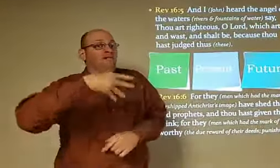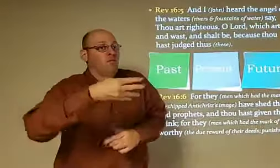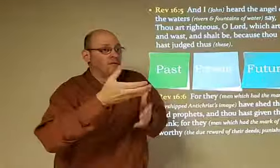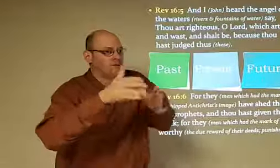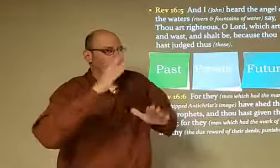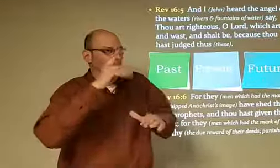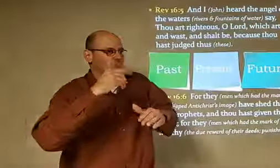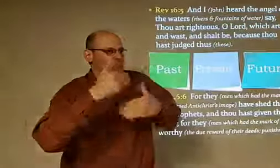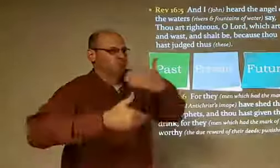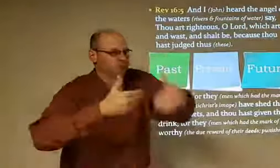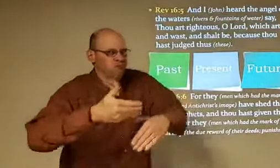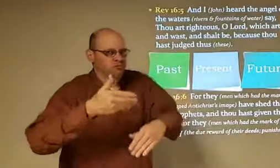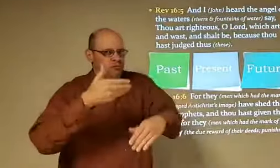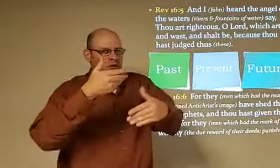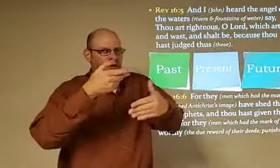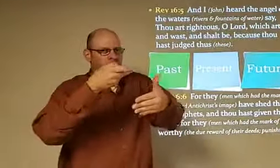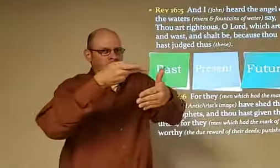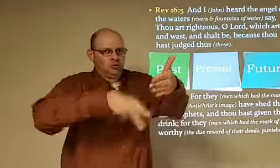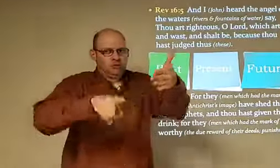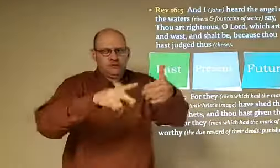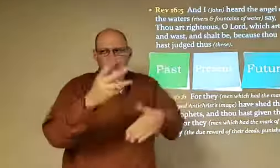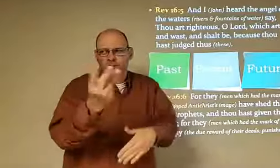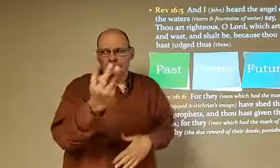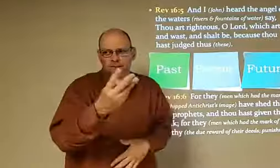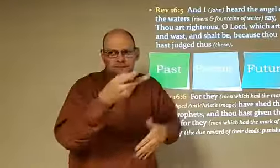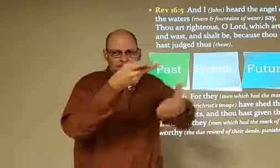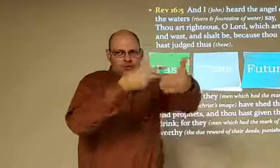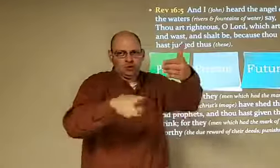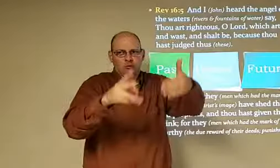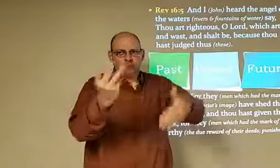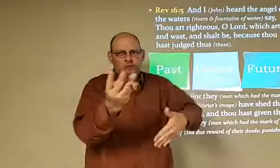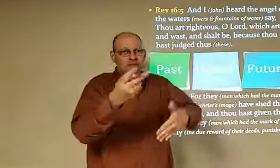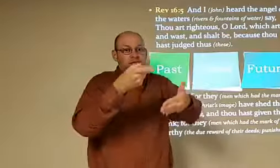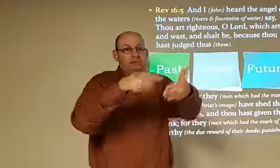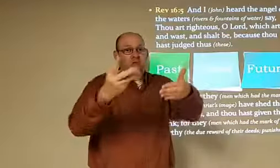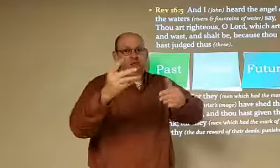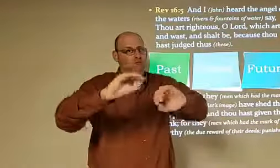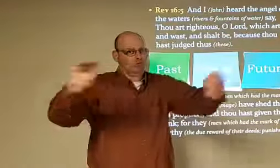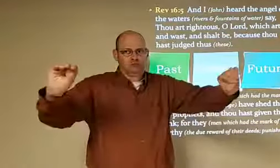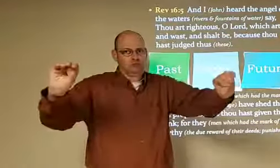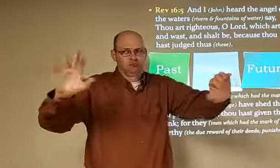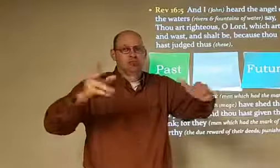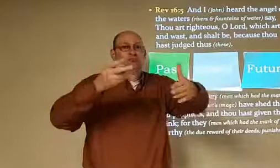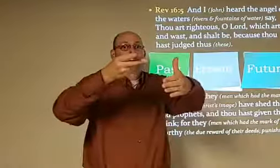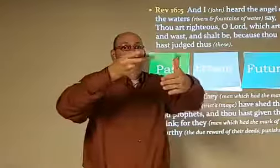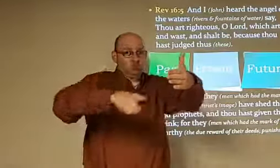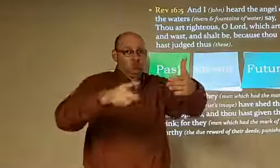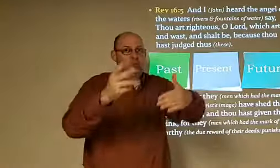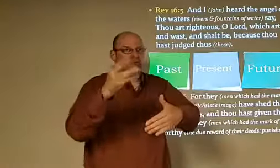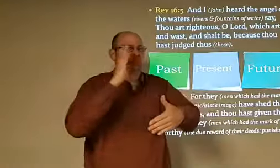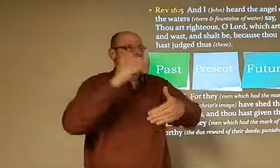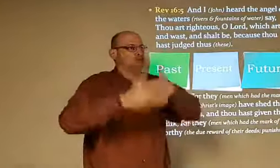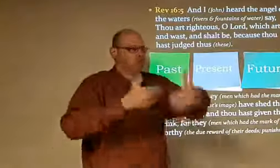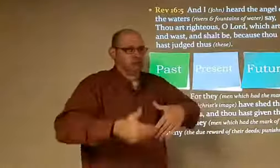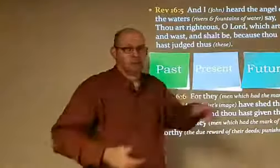We'll begin the fourth file 2 weeks. 2 weeks. Because next Wednesday, no class.